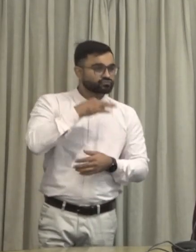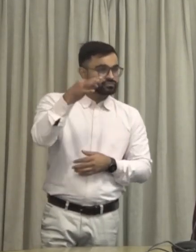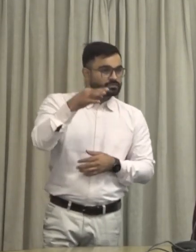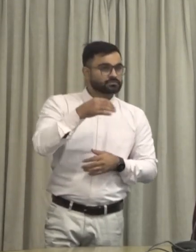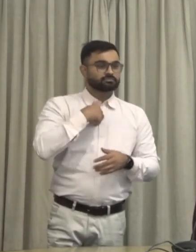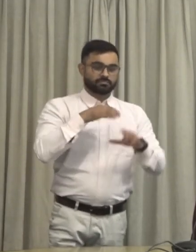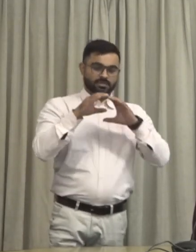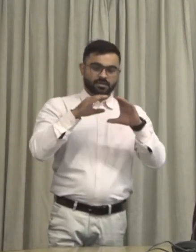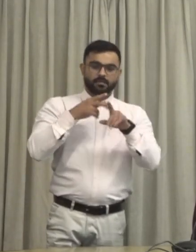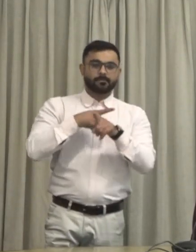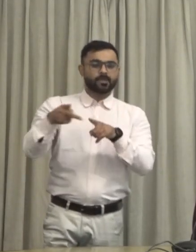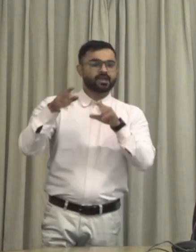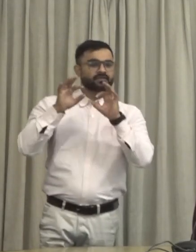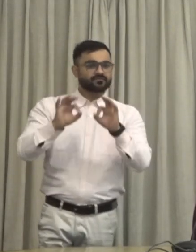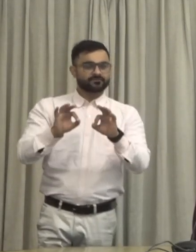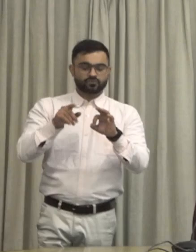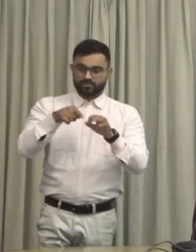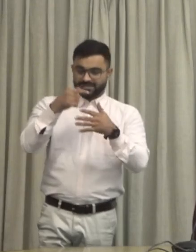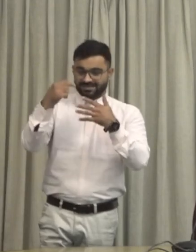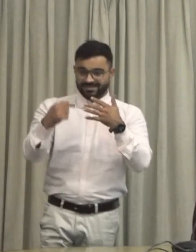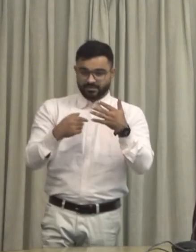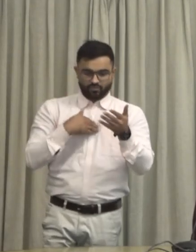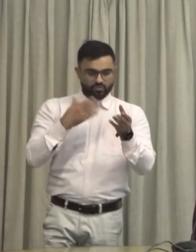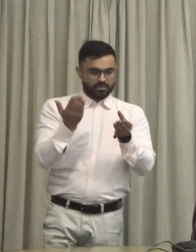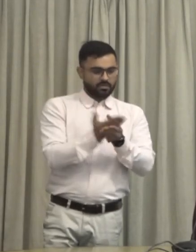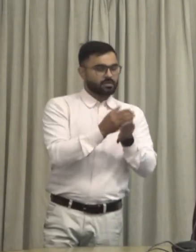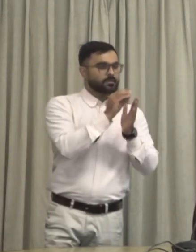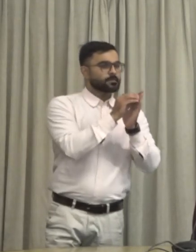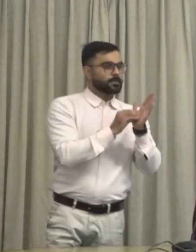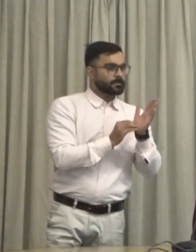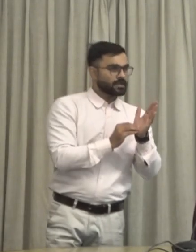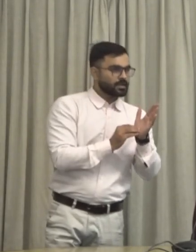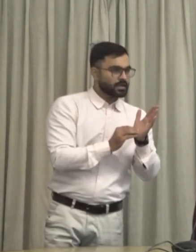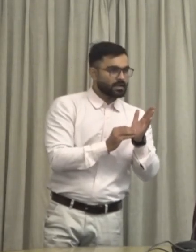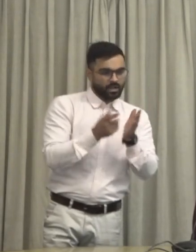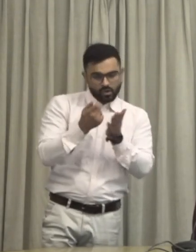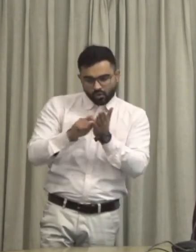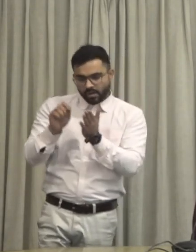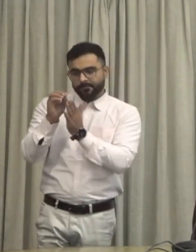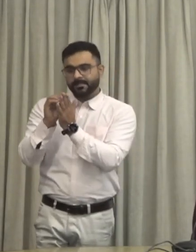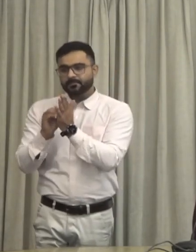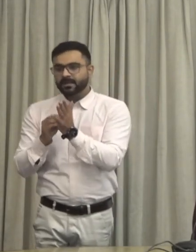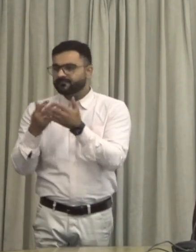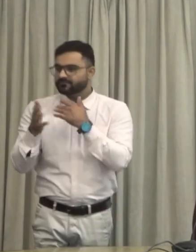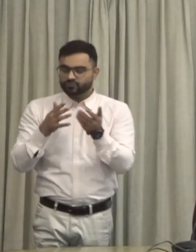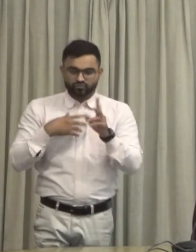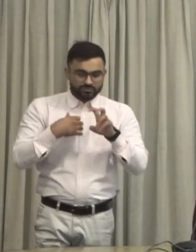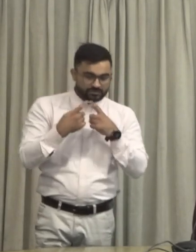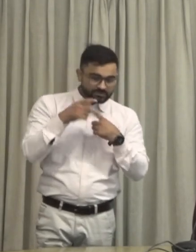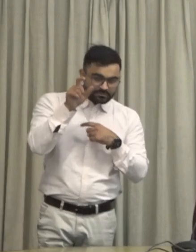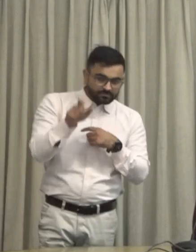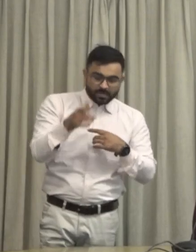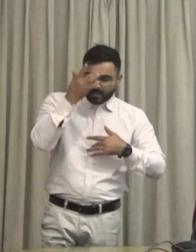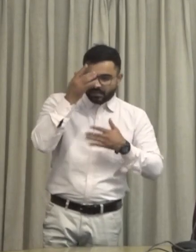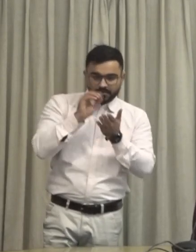have communicated well. For our this thing, we have documented well. We write everything, whatever we are talking to the first